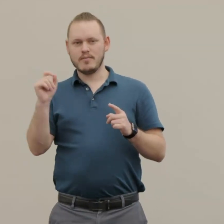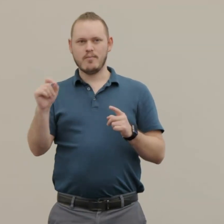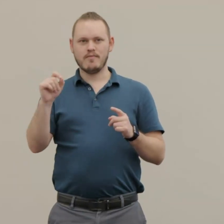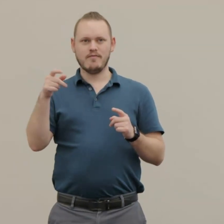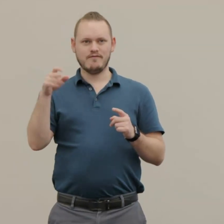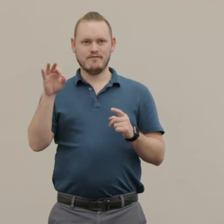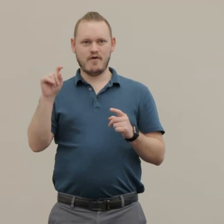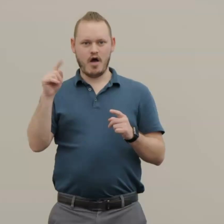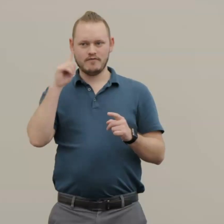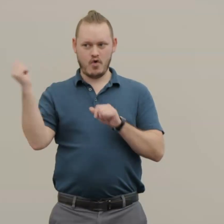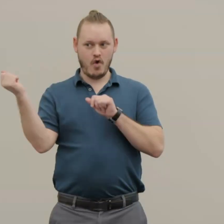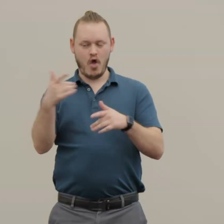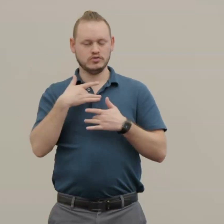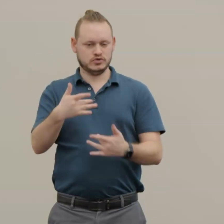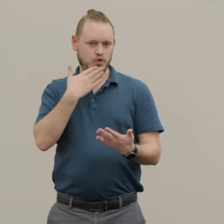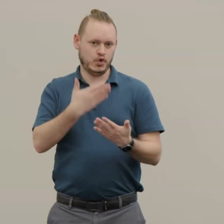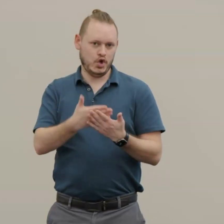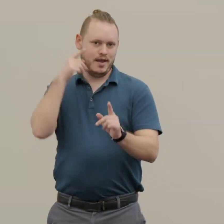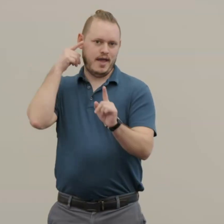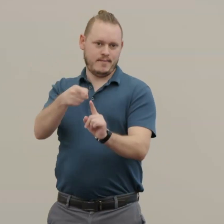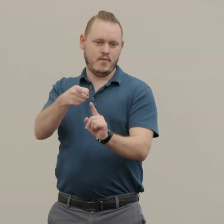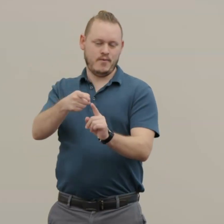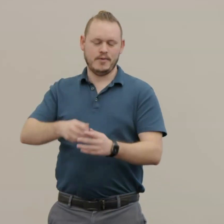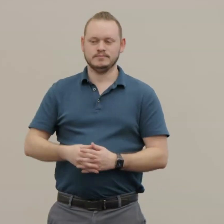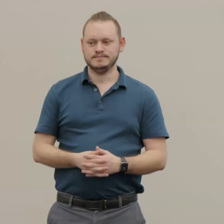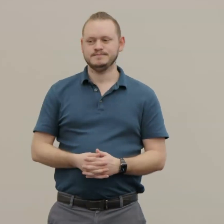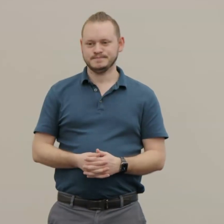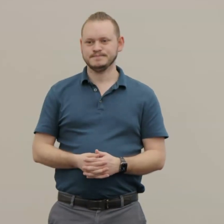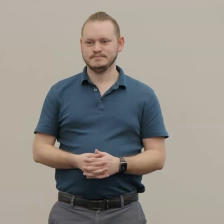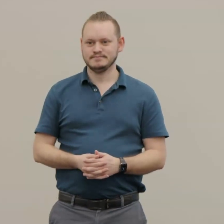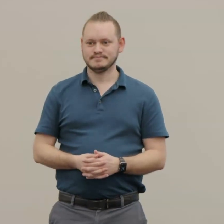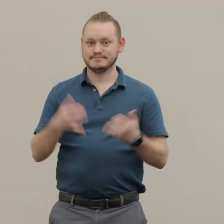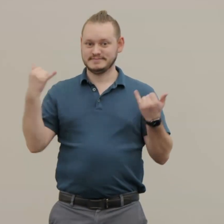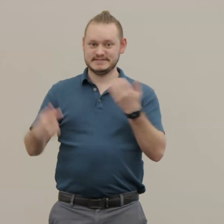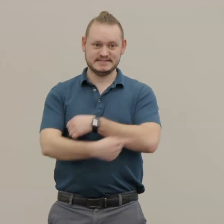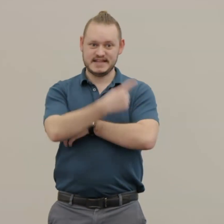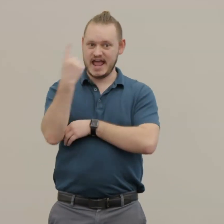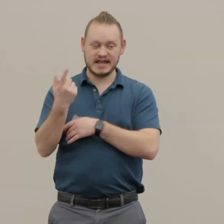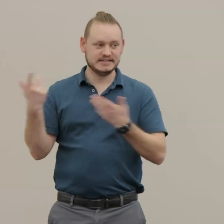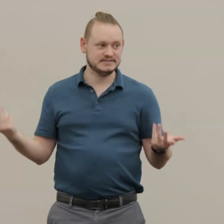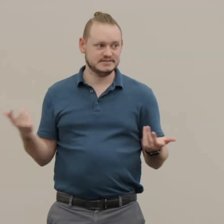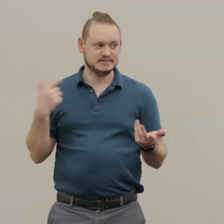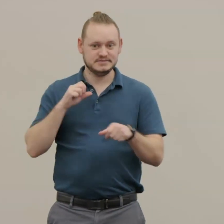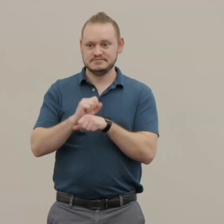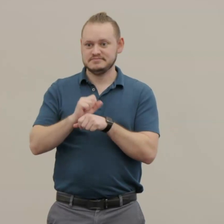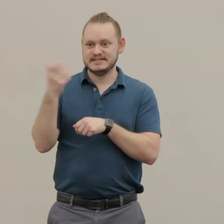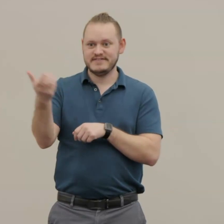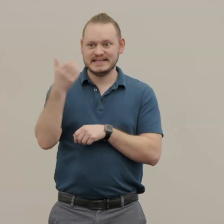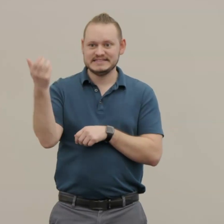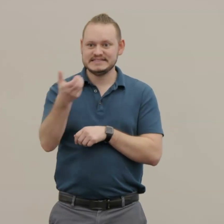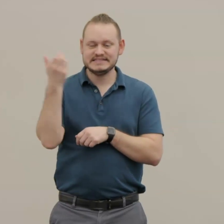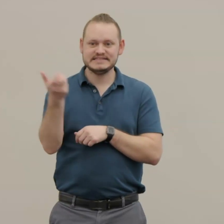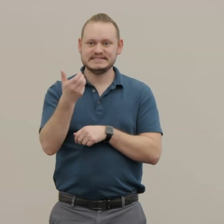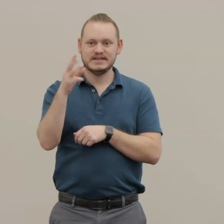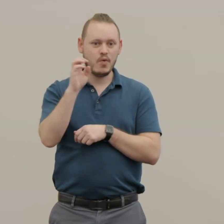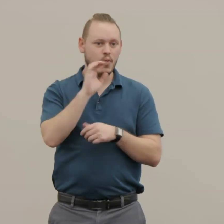for all audiences is a good thing to aim for. But in this day and age, we're working with devices, whether it's